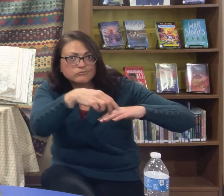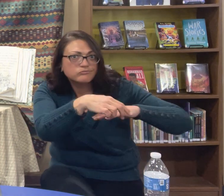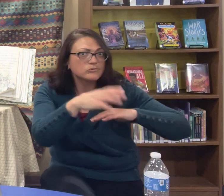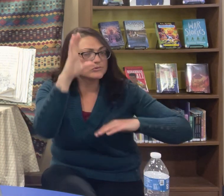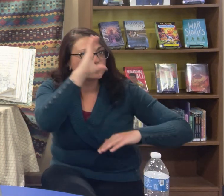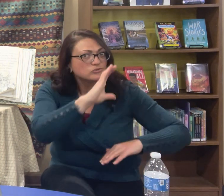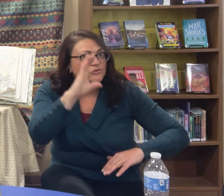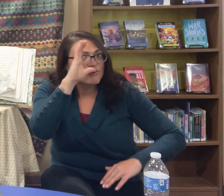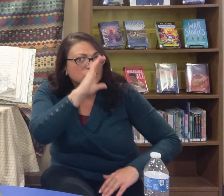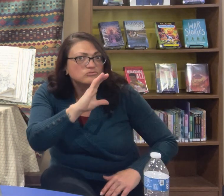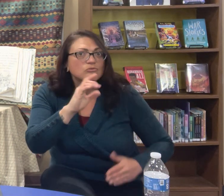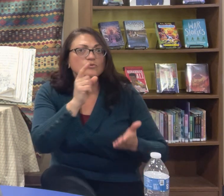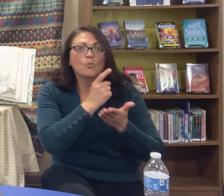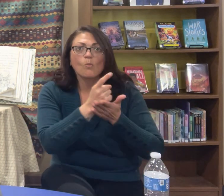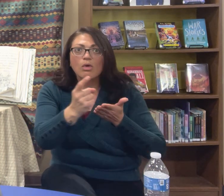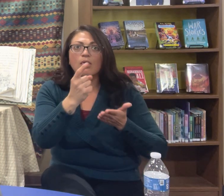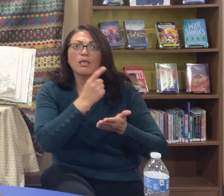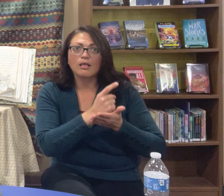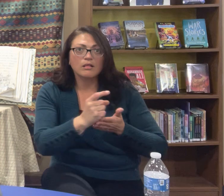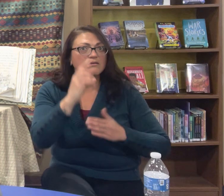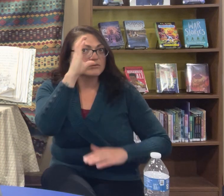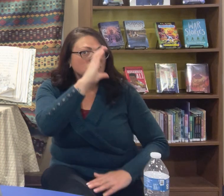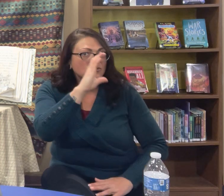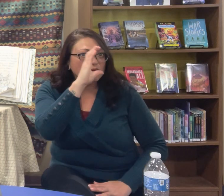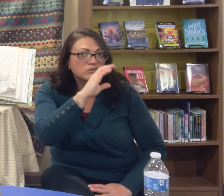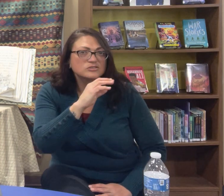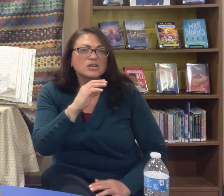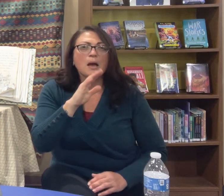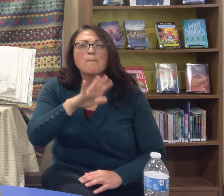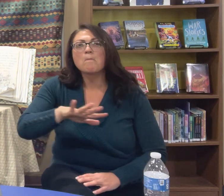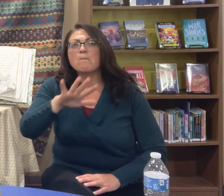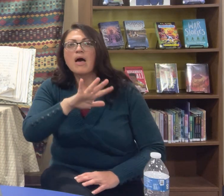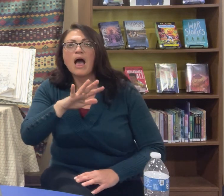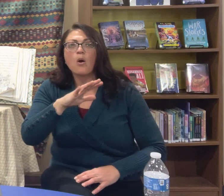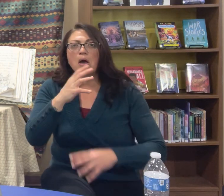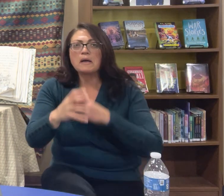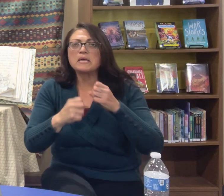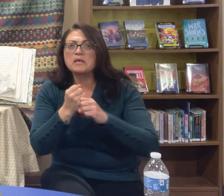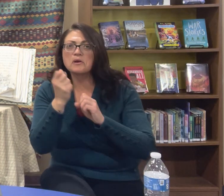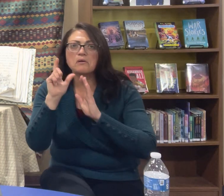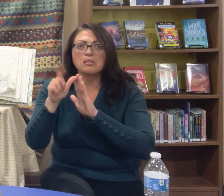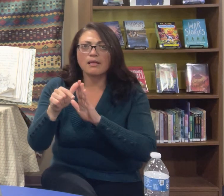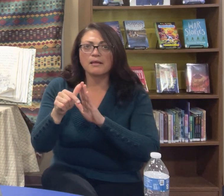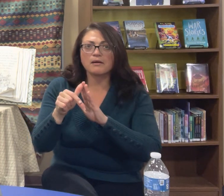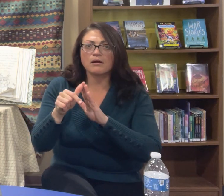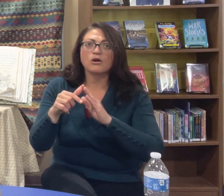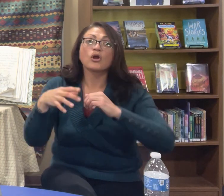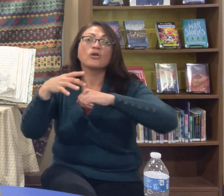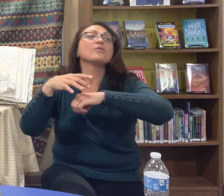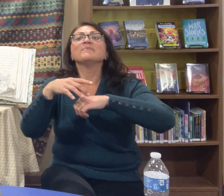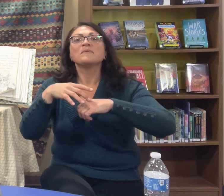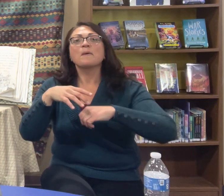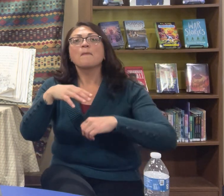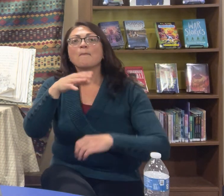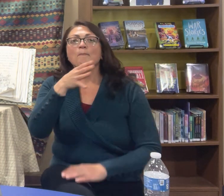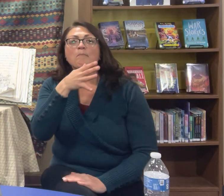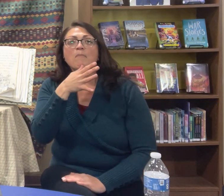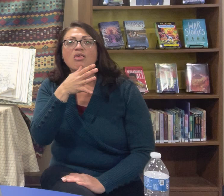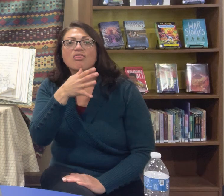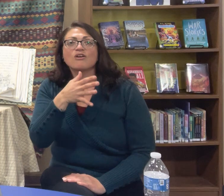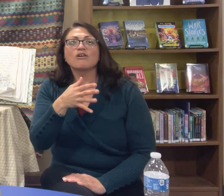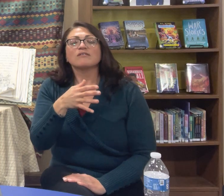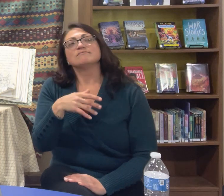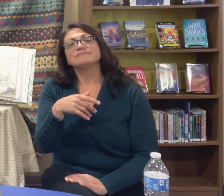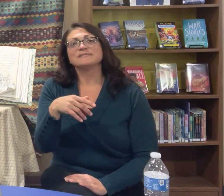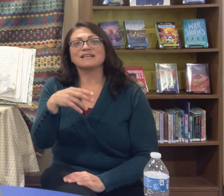searched. After almost a year, Mother Nature lent Mary a helping hand. The powerful wind